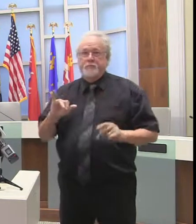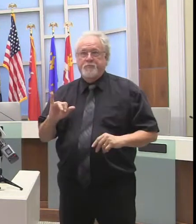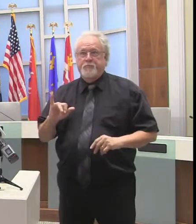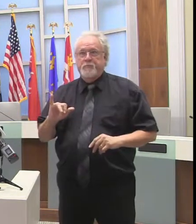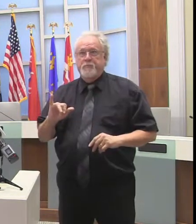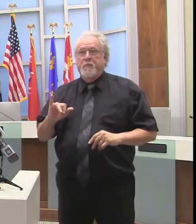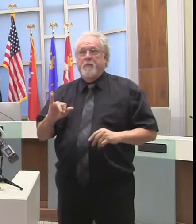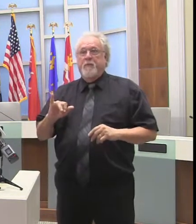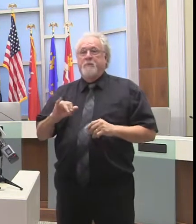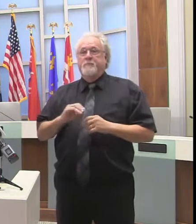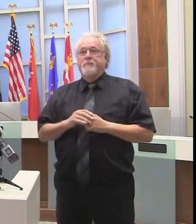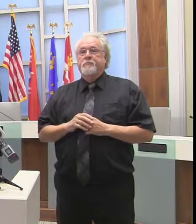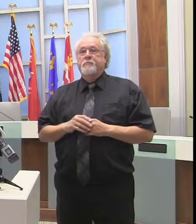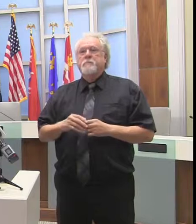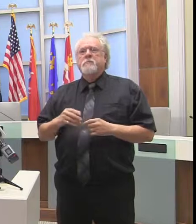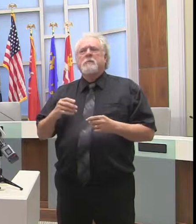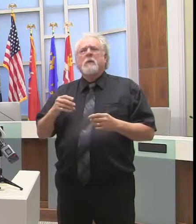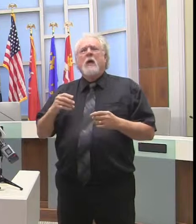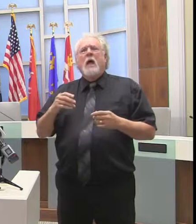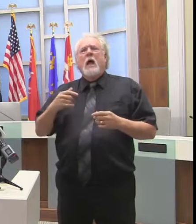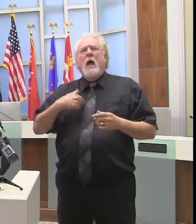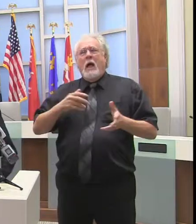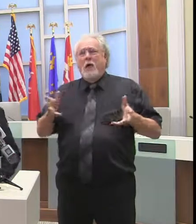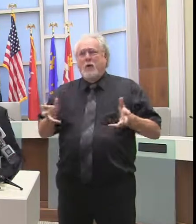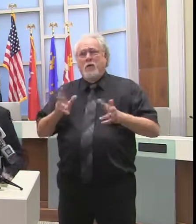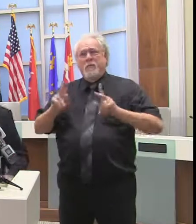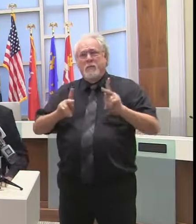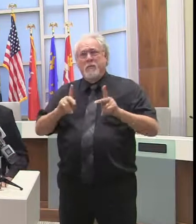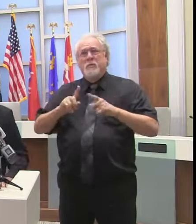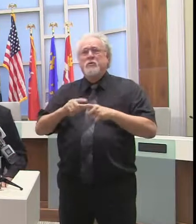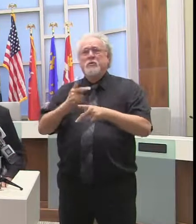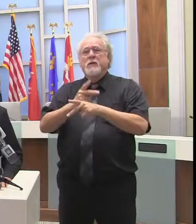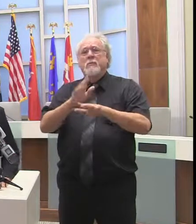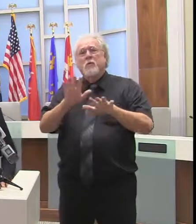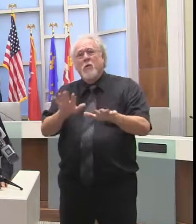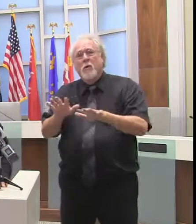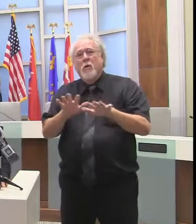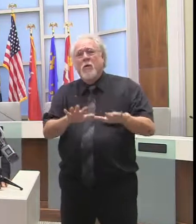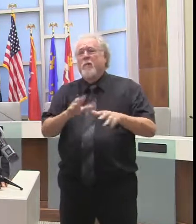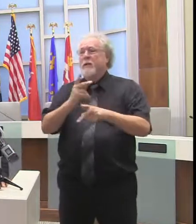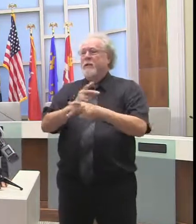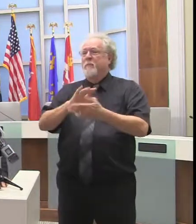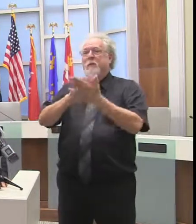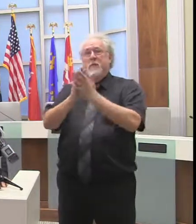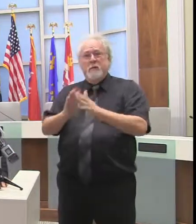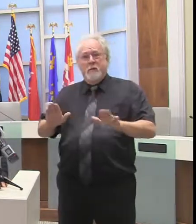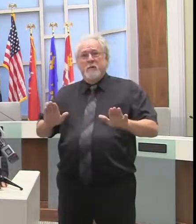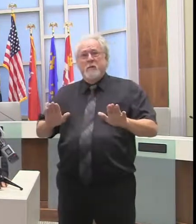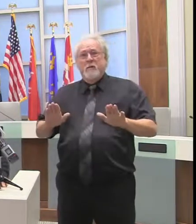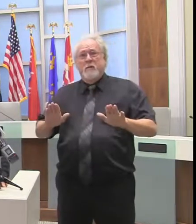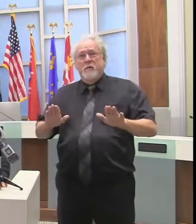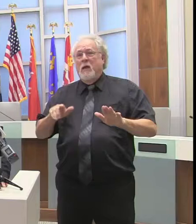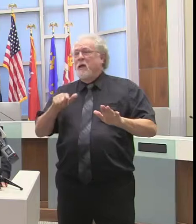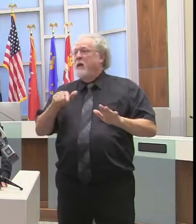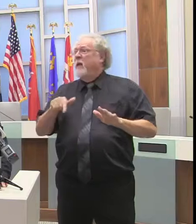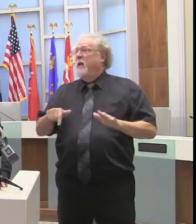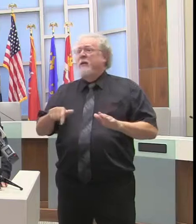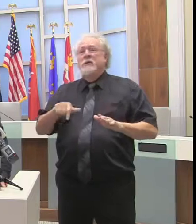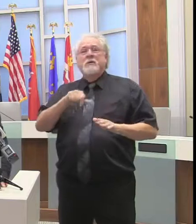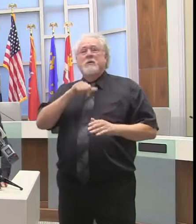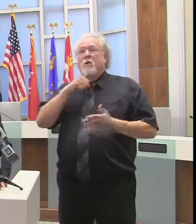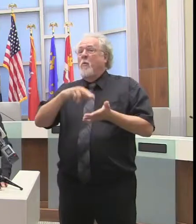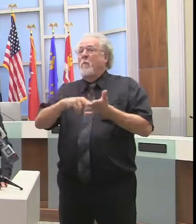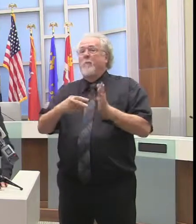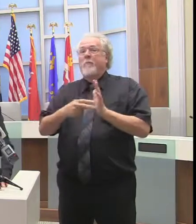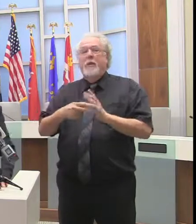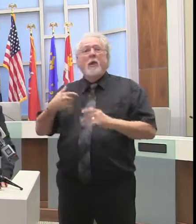in the parish. As I urge people to keep calm and keep the peace of the parish, this does not have to mean